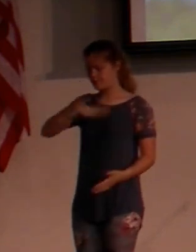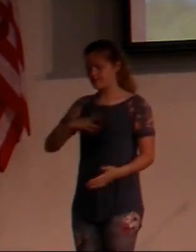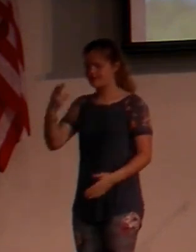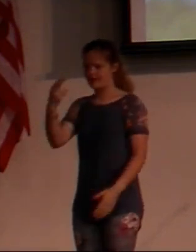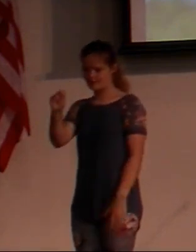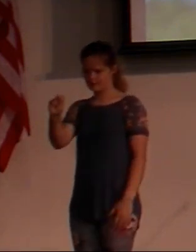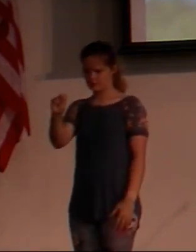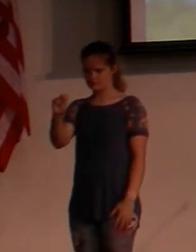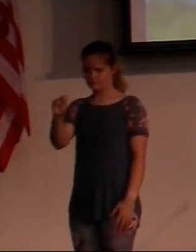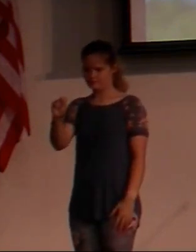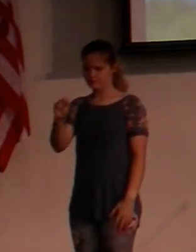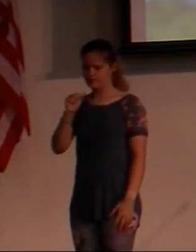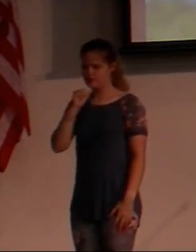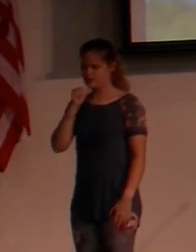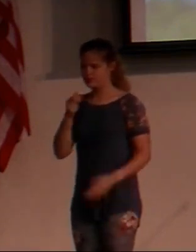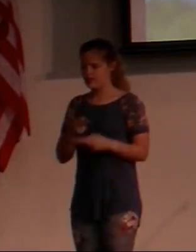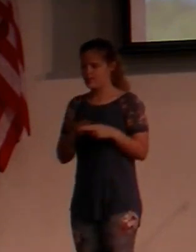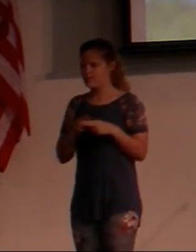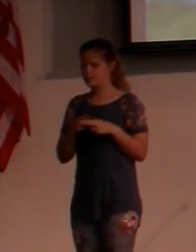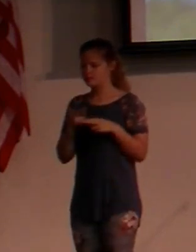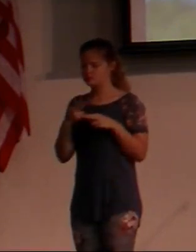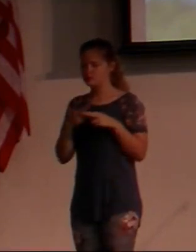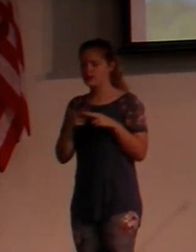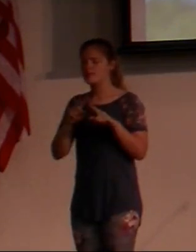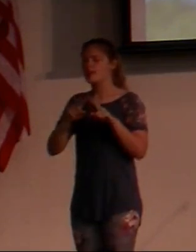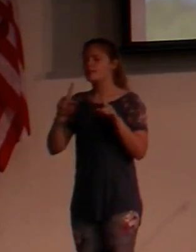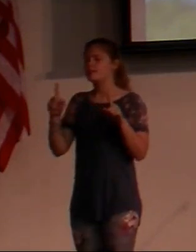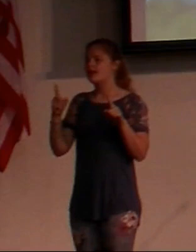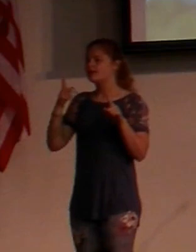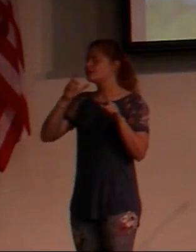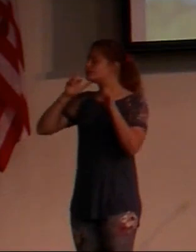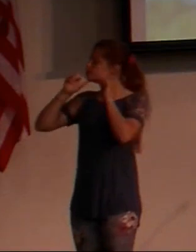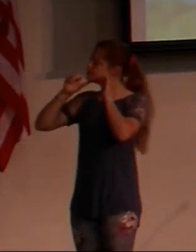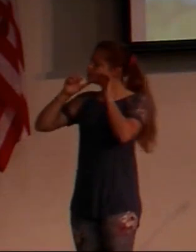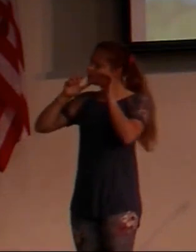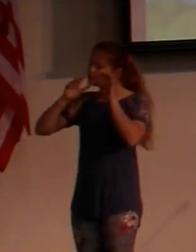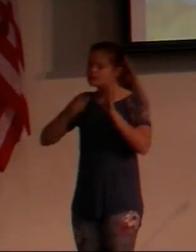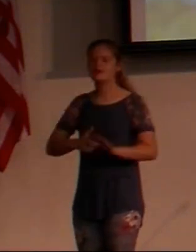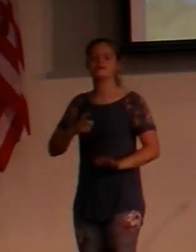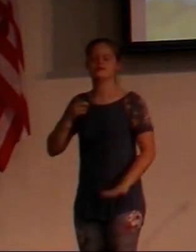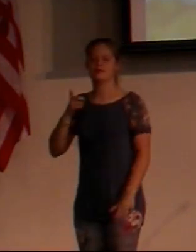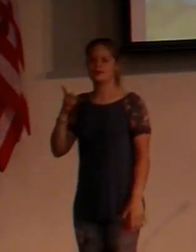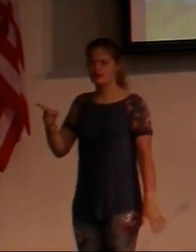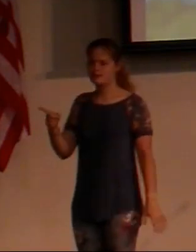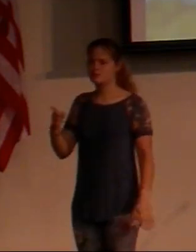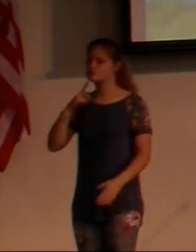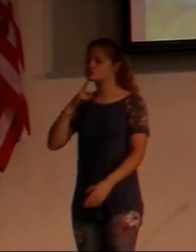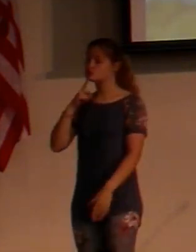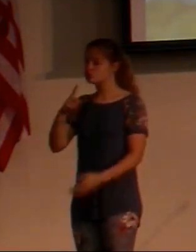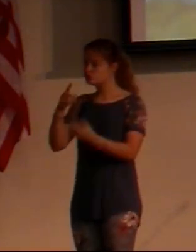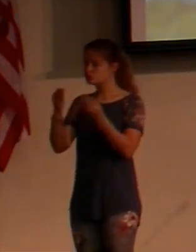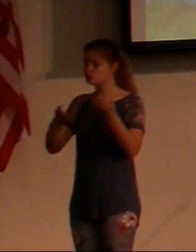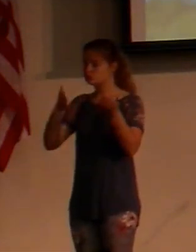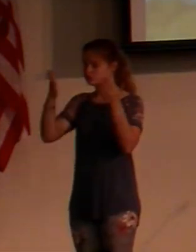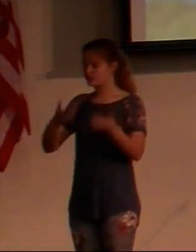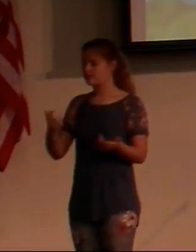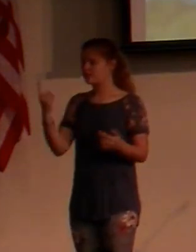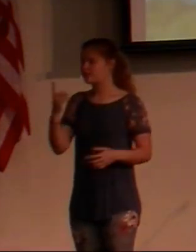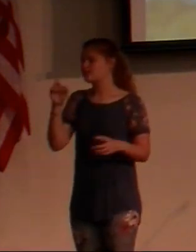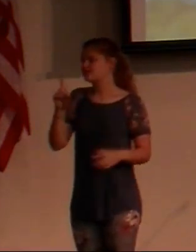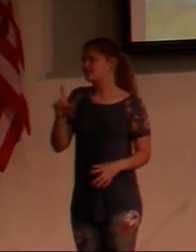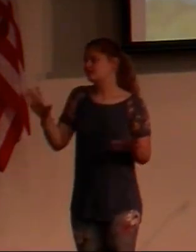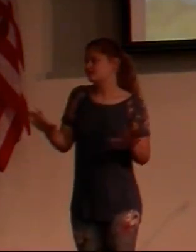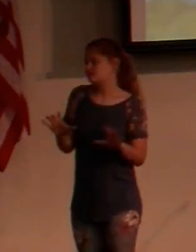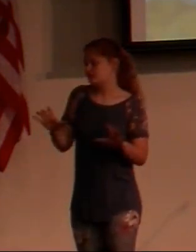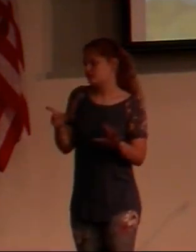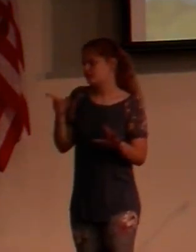school, and I'm not going to mention his name, but what a blessing this young man was to have on this trip. He was a true servant. If something needed to be done, he was going to do